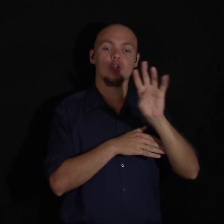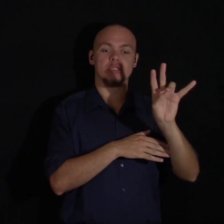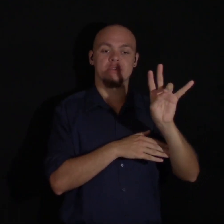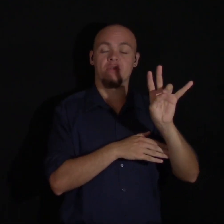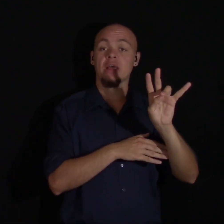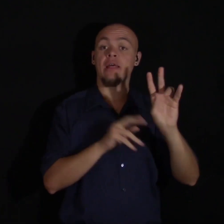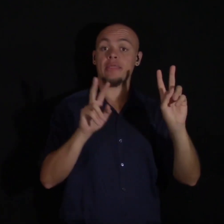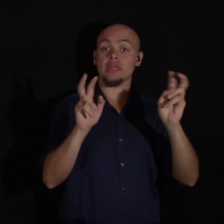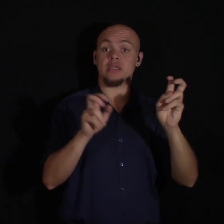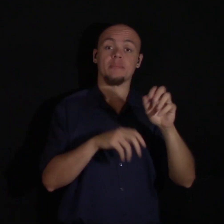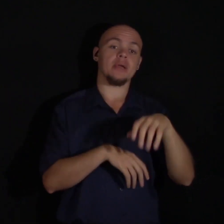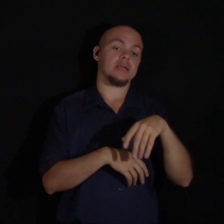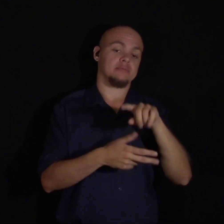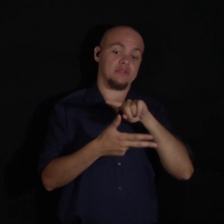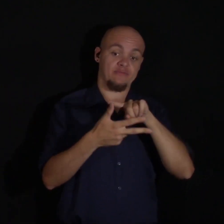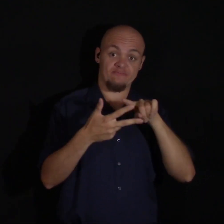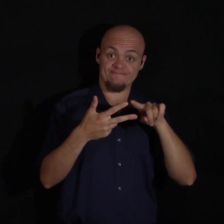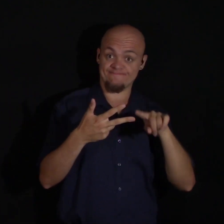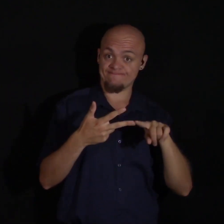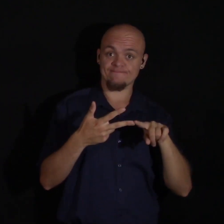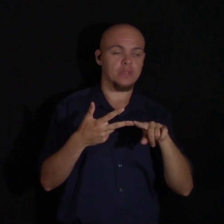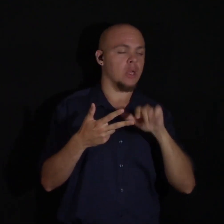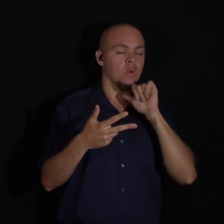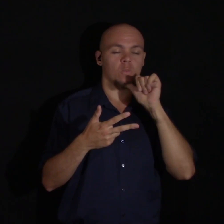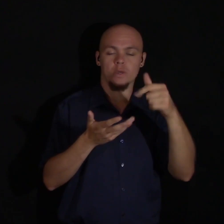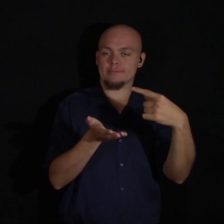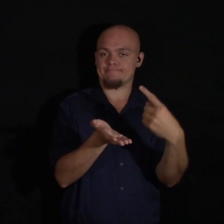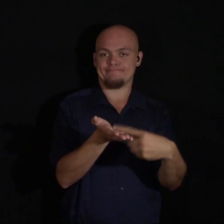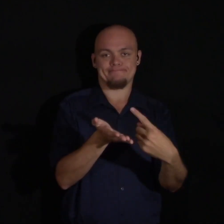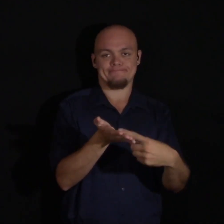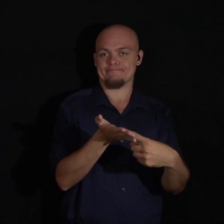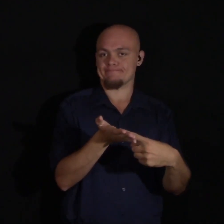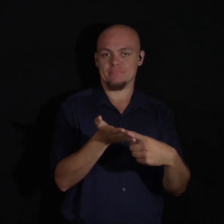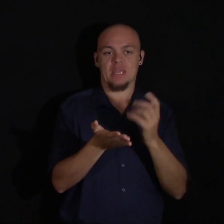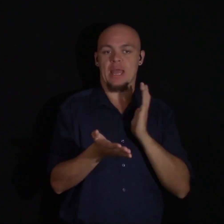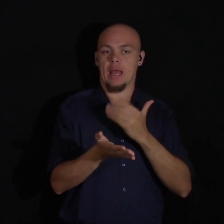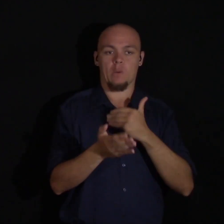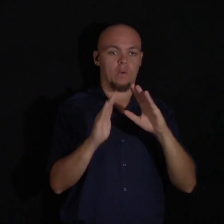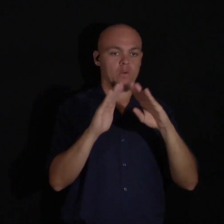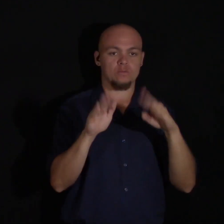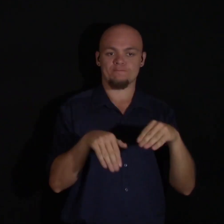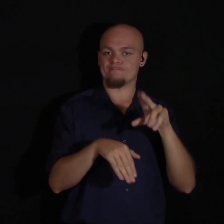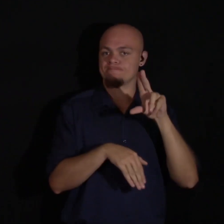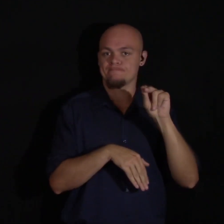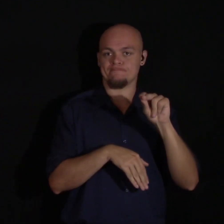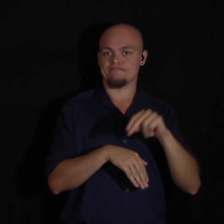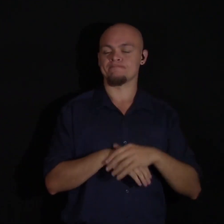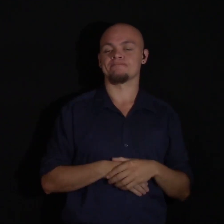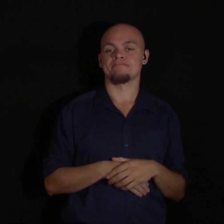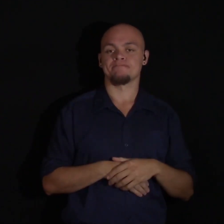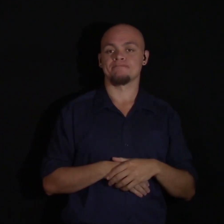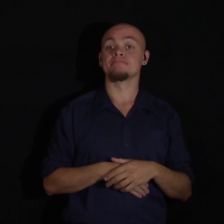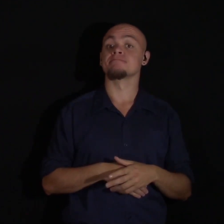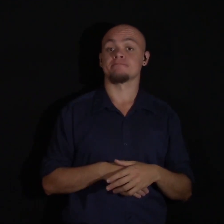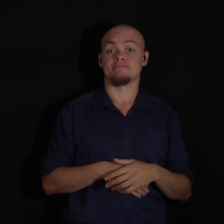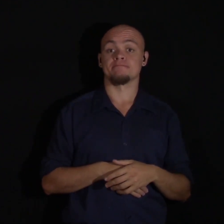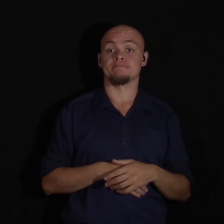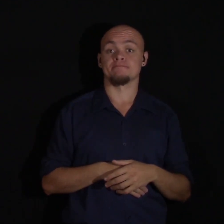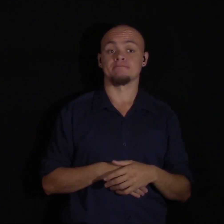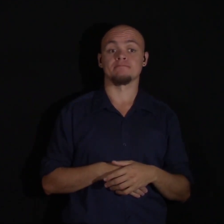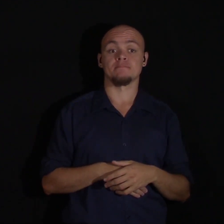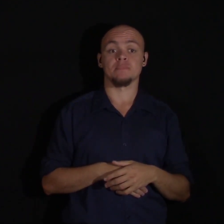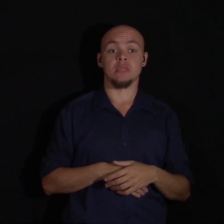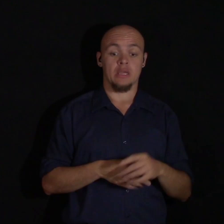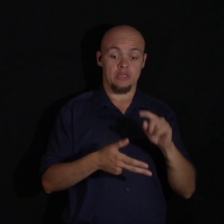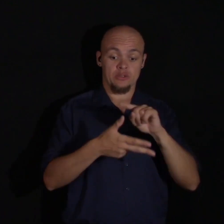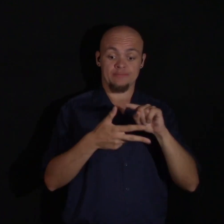sexuality, consent, and coercion were not things we discussed in our home. And that led me to want to normalize